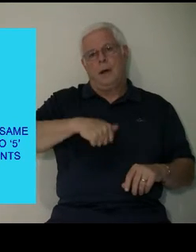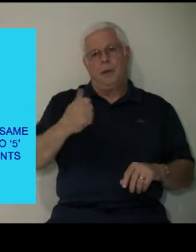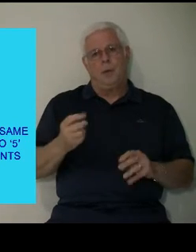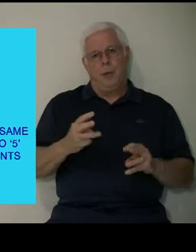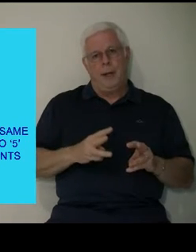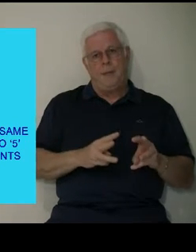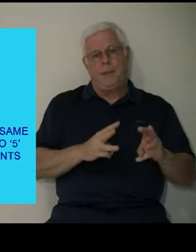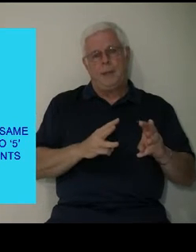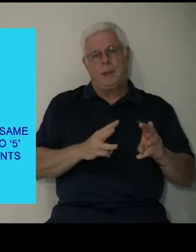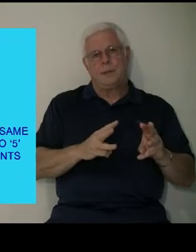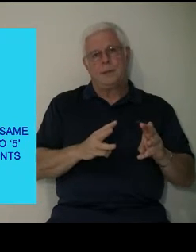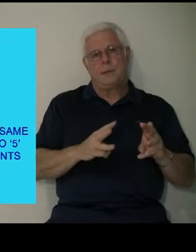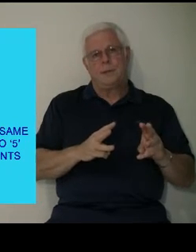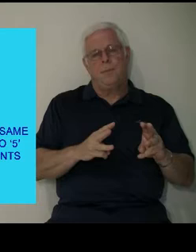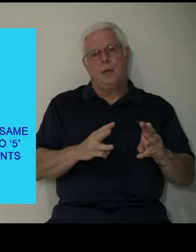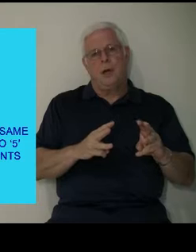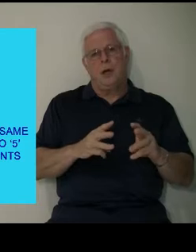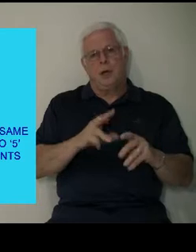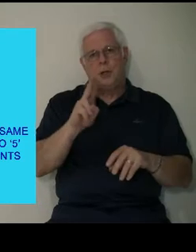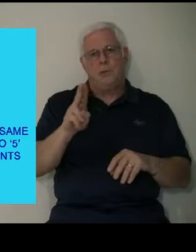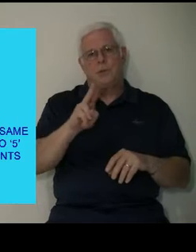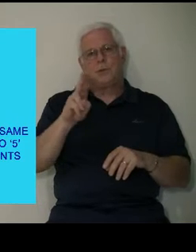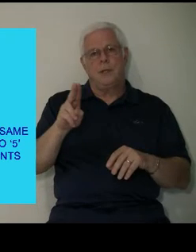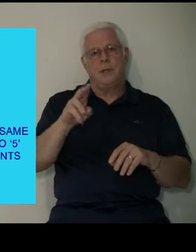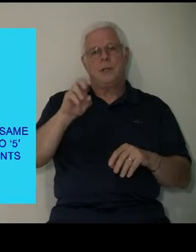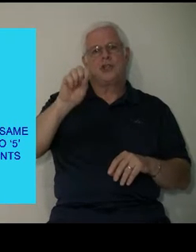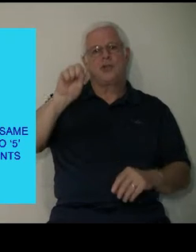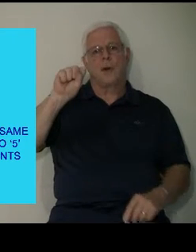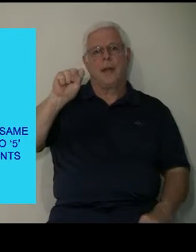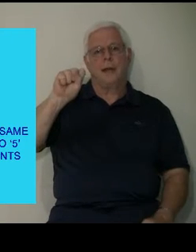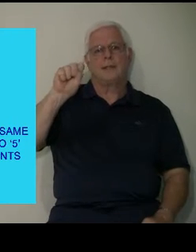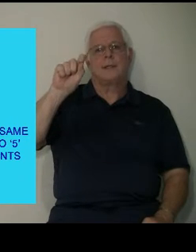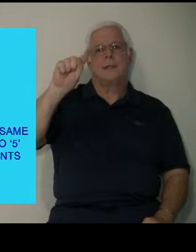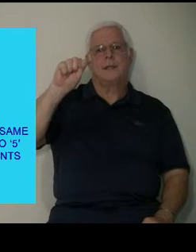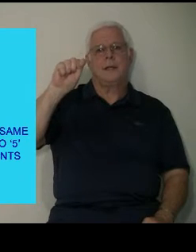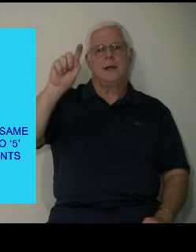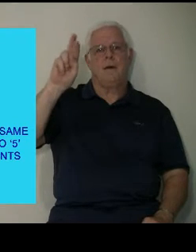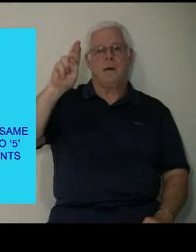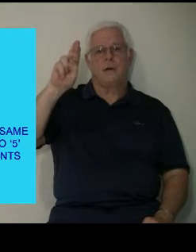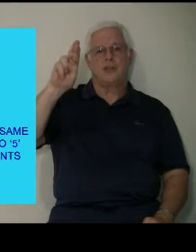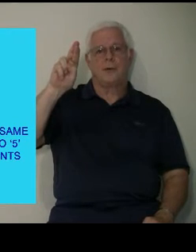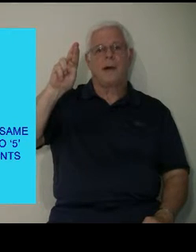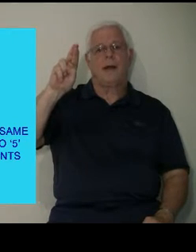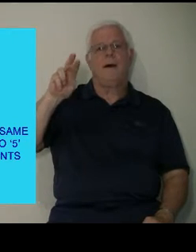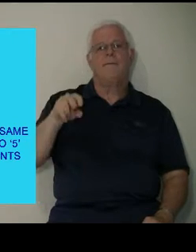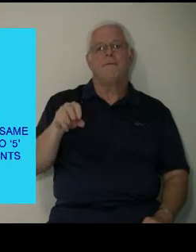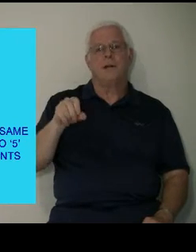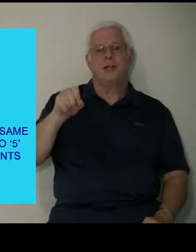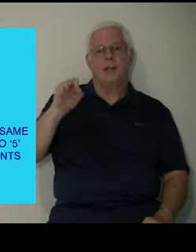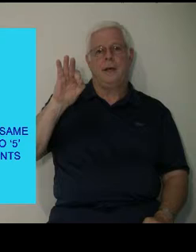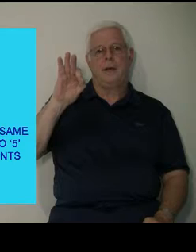Another way is to use the string str string function